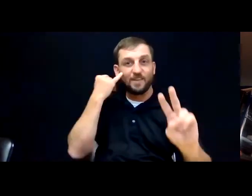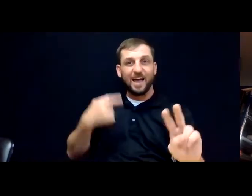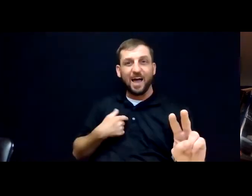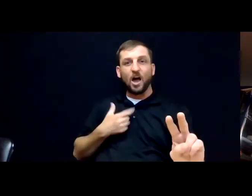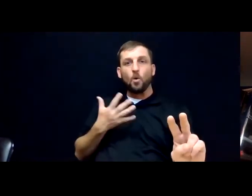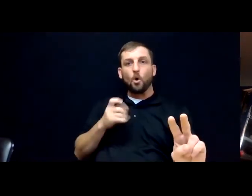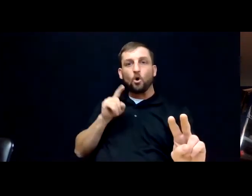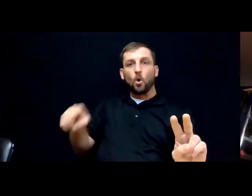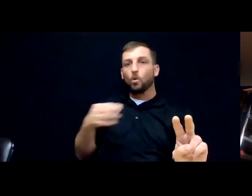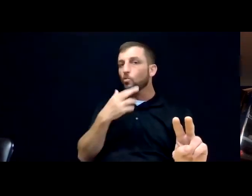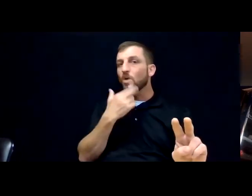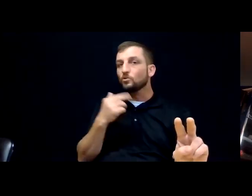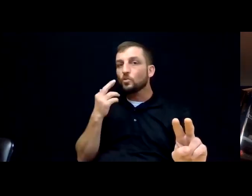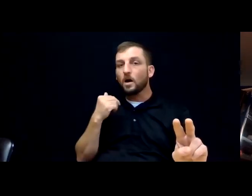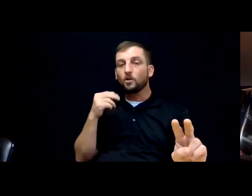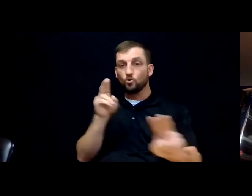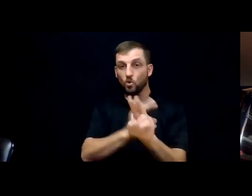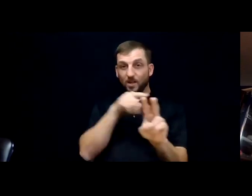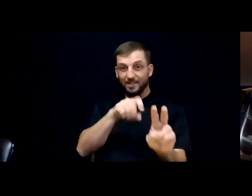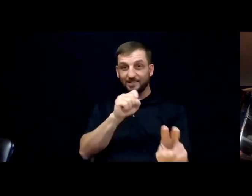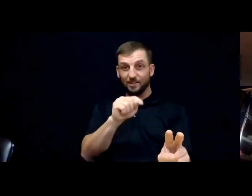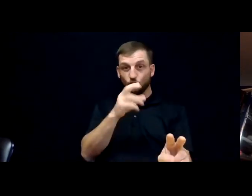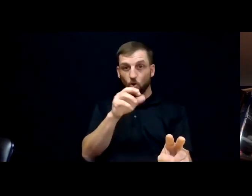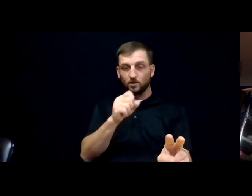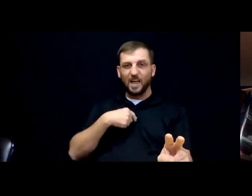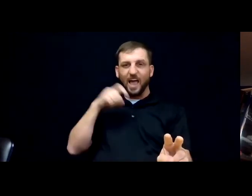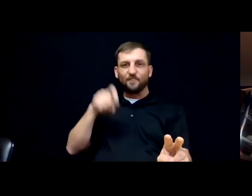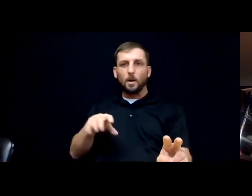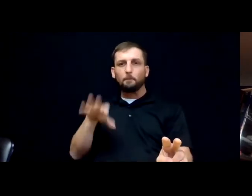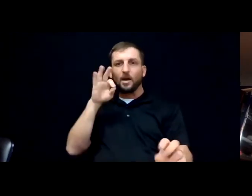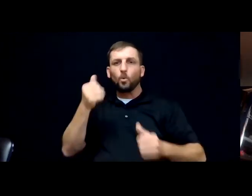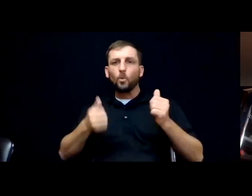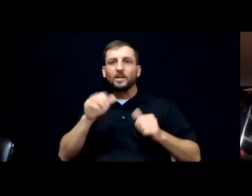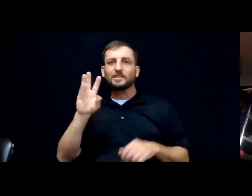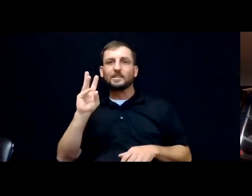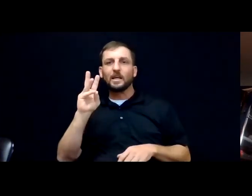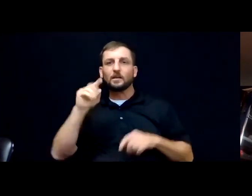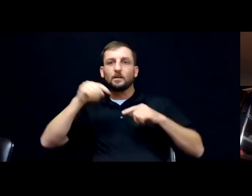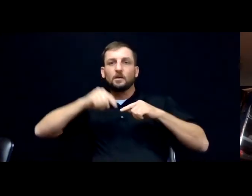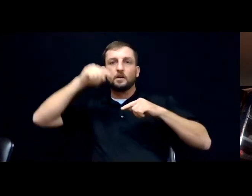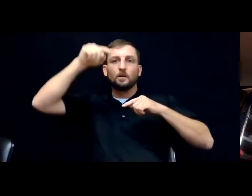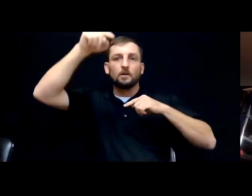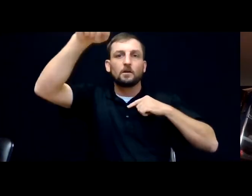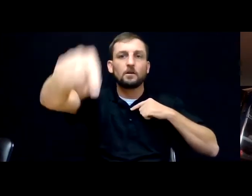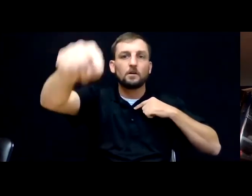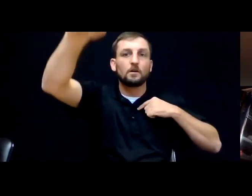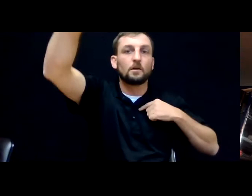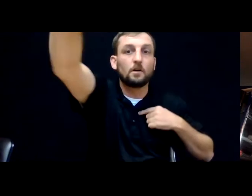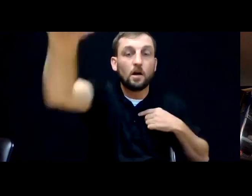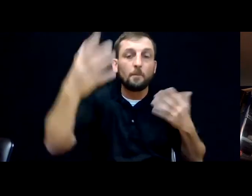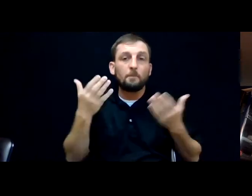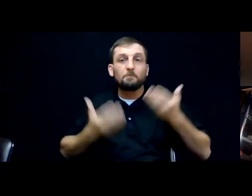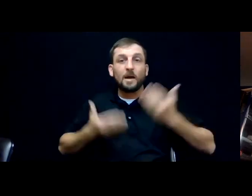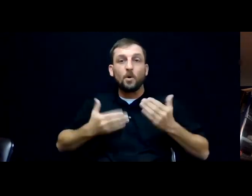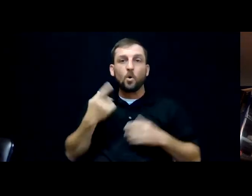restaurant, I would have to pick one of these 6 stops to get off at, which could be anywhere from 1 mile to 2 miles from